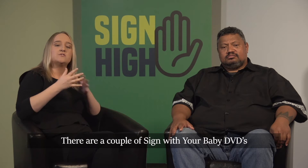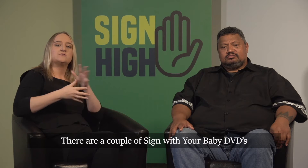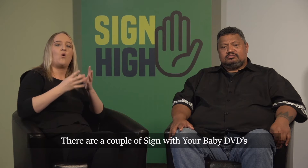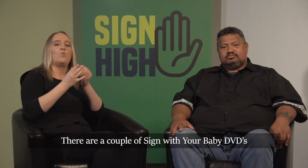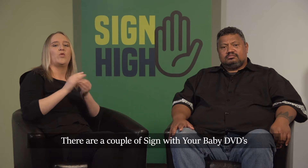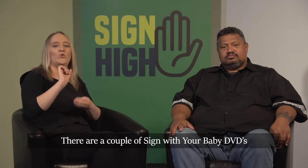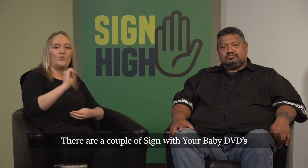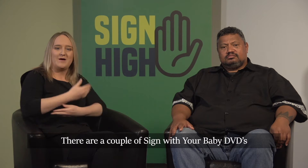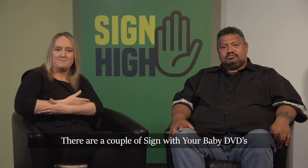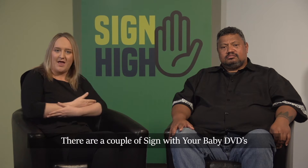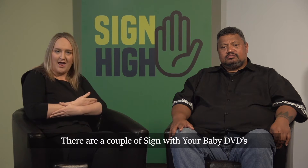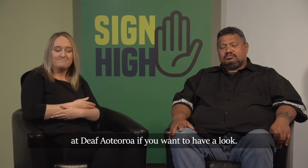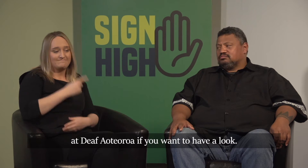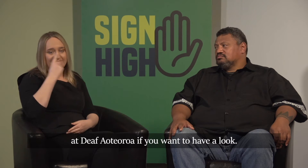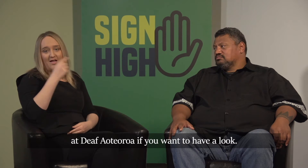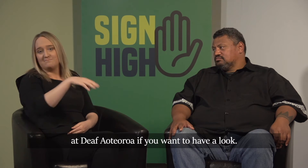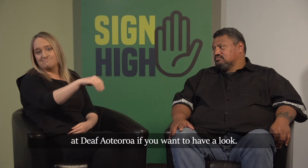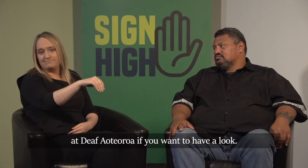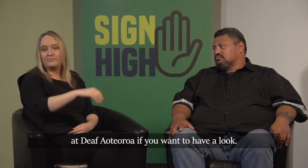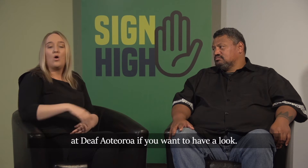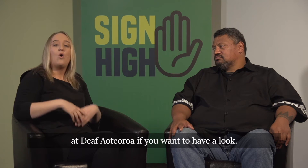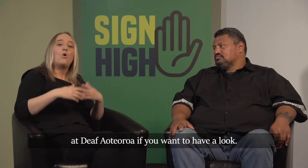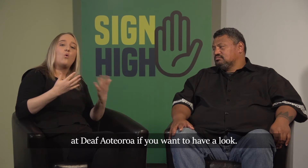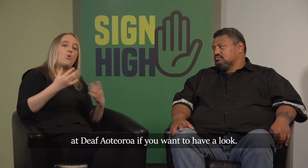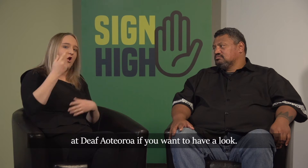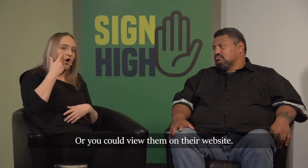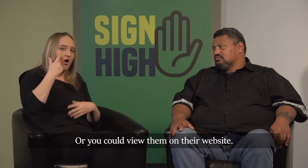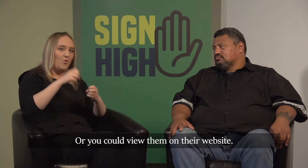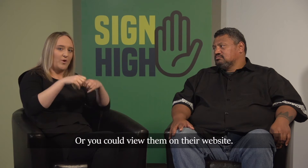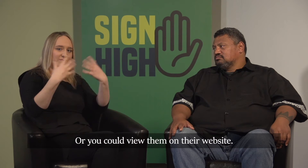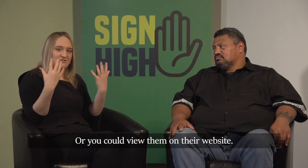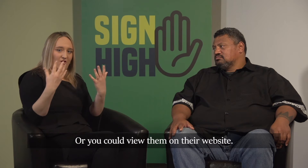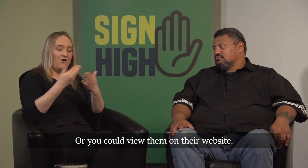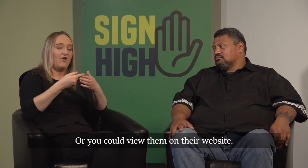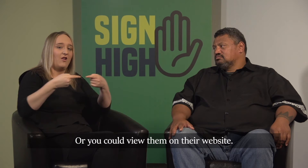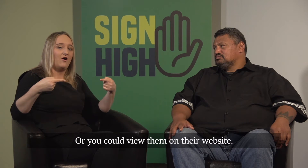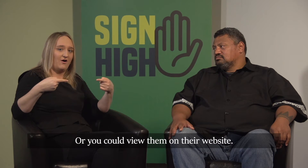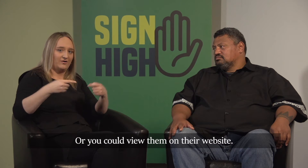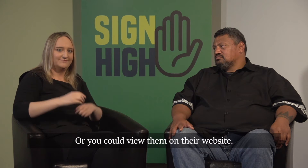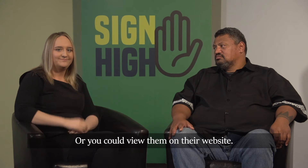Sign with Your Baby DVDs at Deaf Aotearoa if you want to have a look, or you could view them on their website.